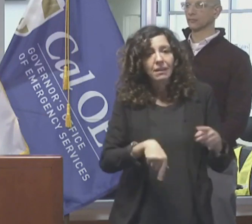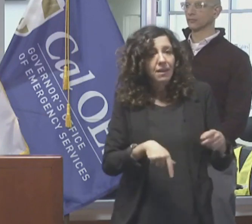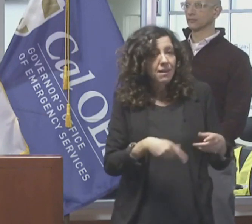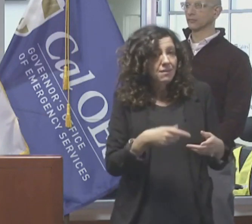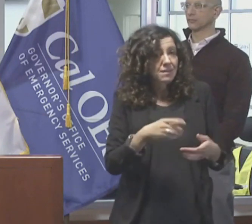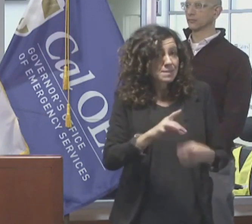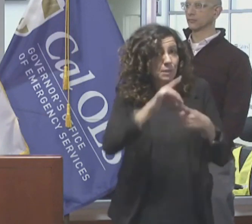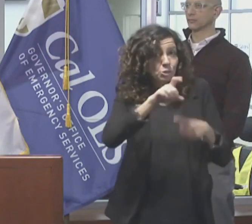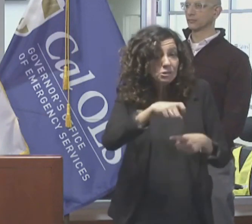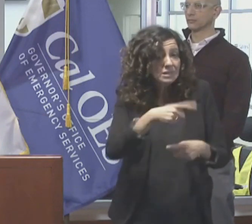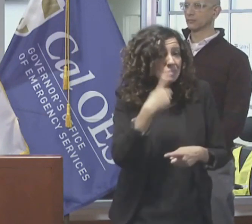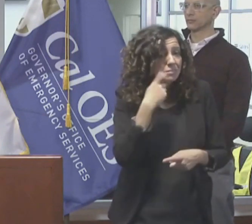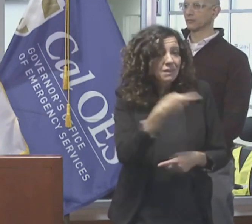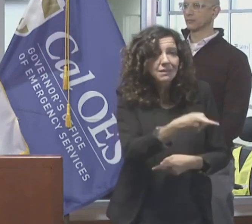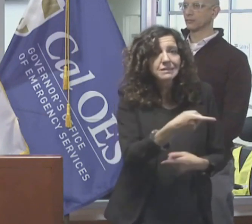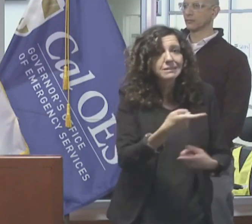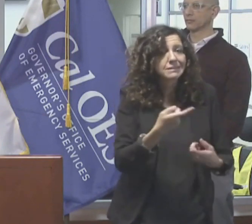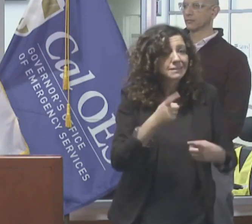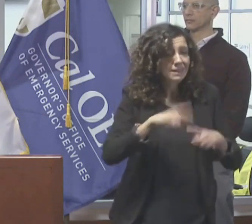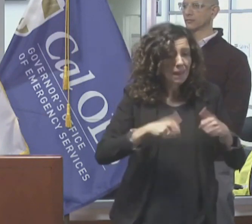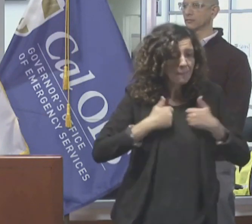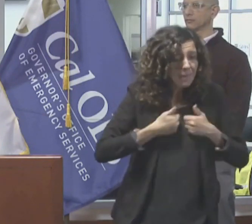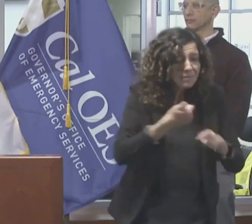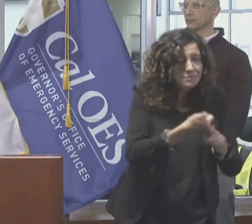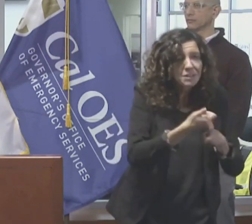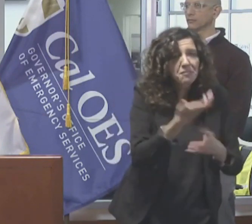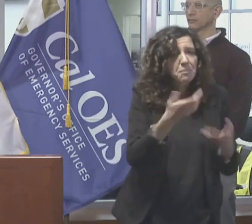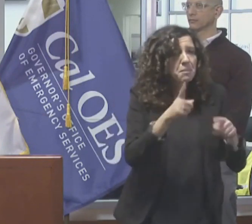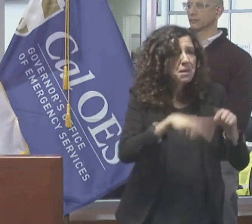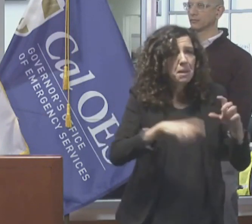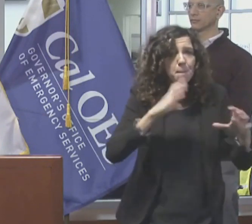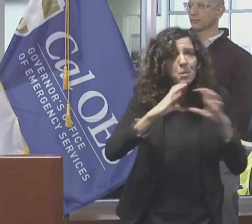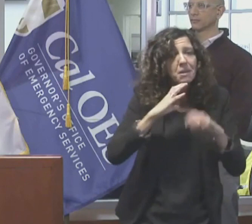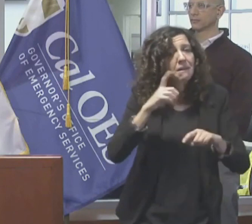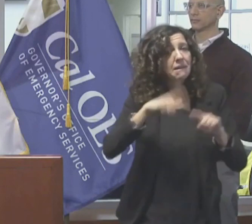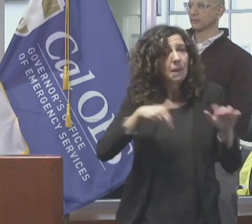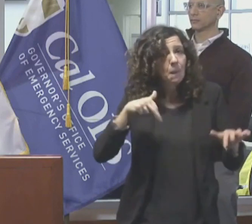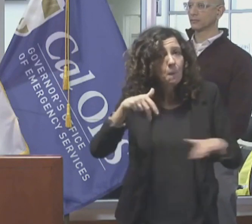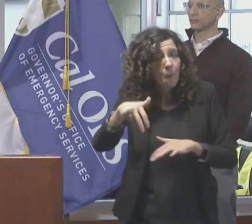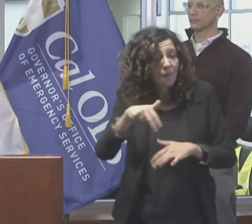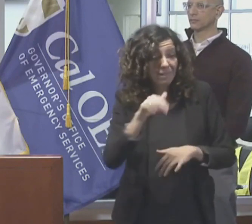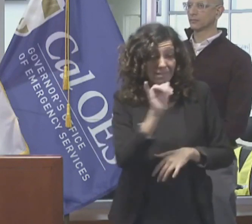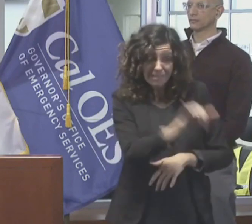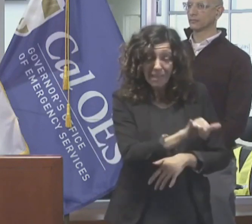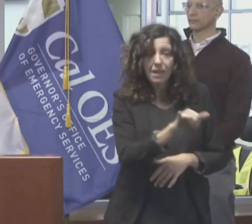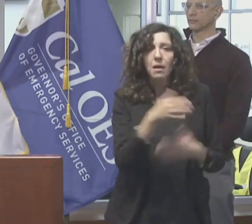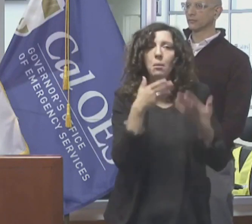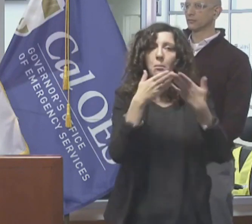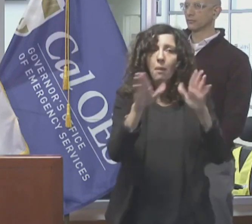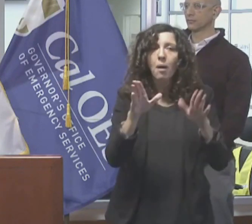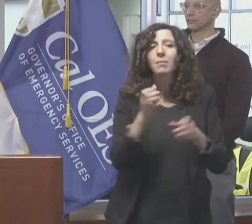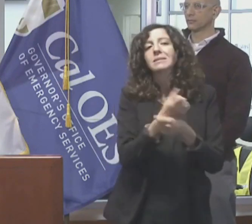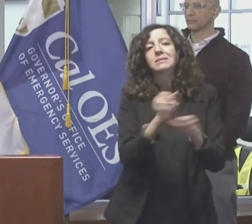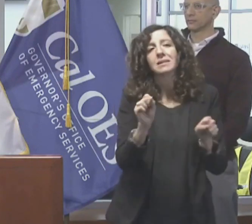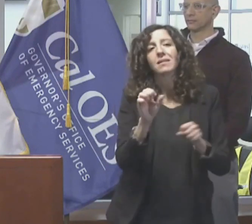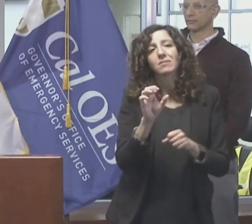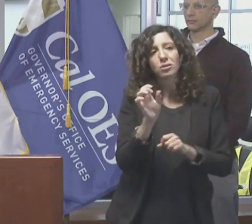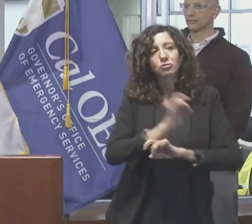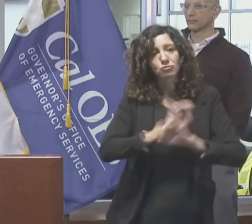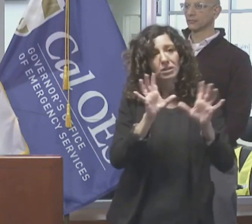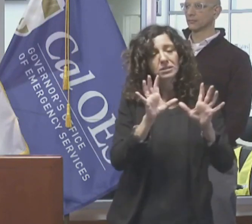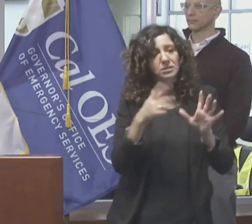themselves because they can't communicate, can't physically walk. That's a public safety crisis. You've got to address those things.